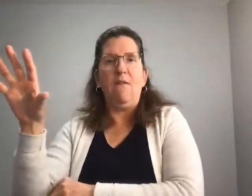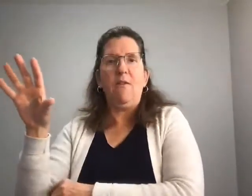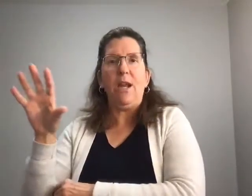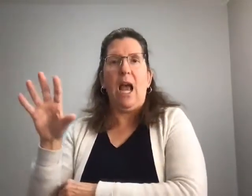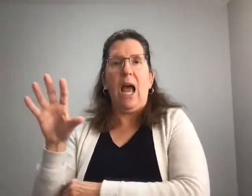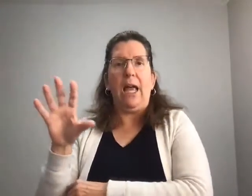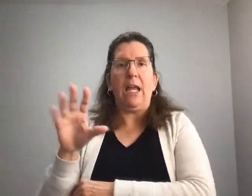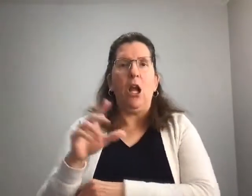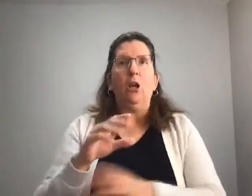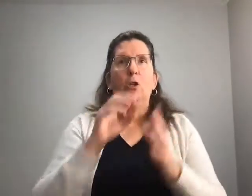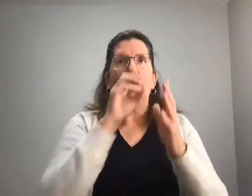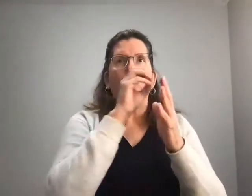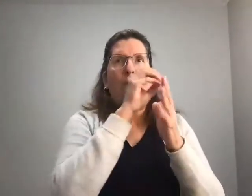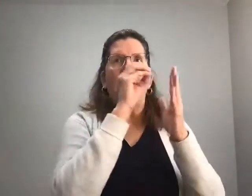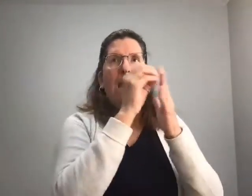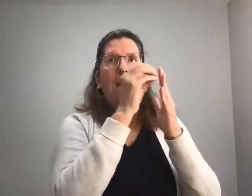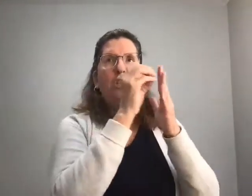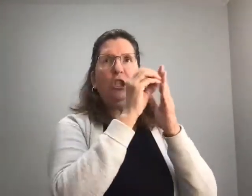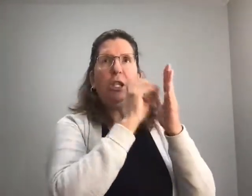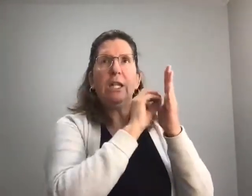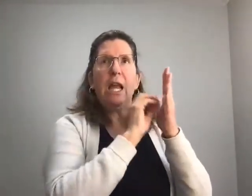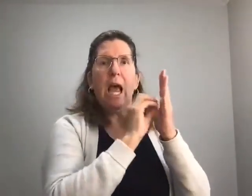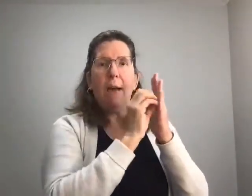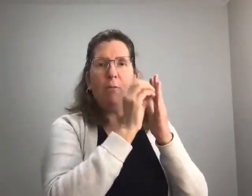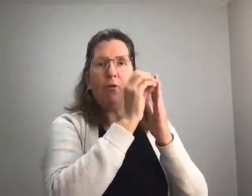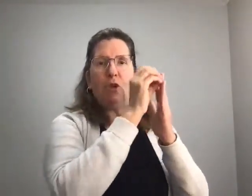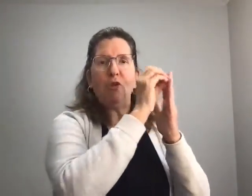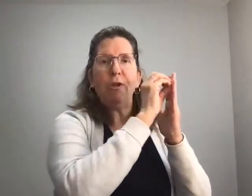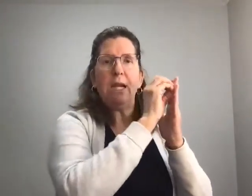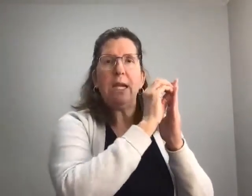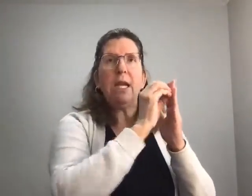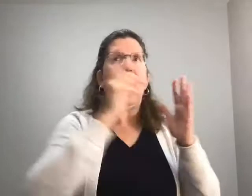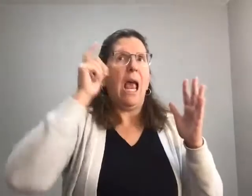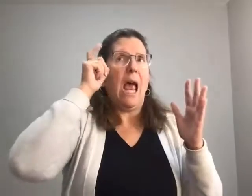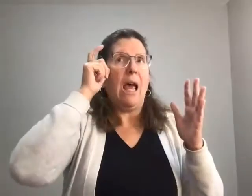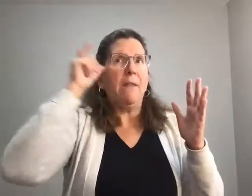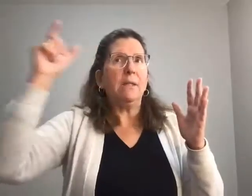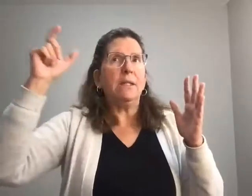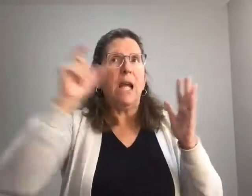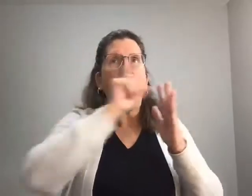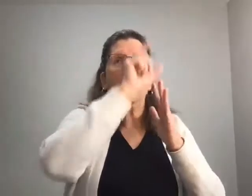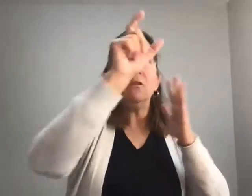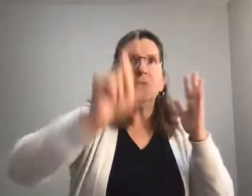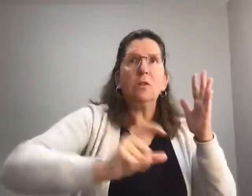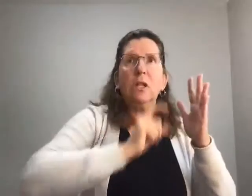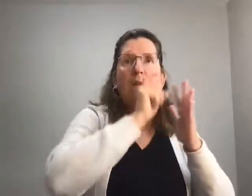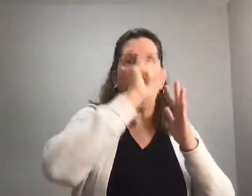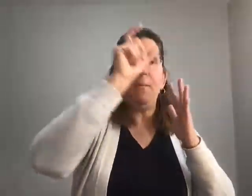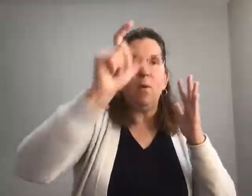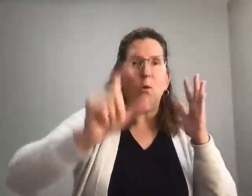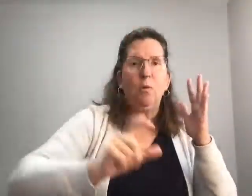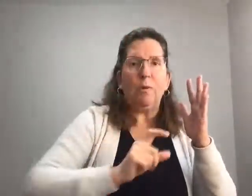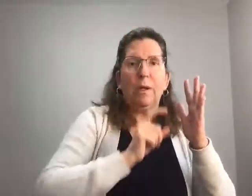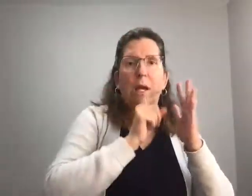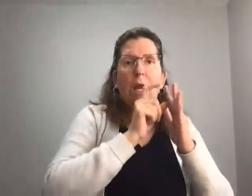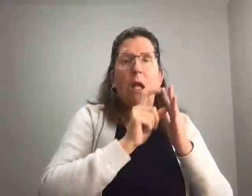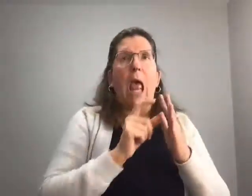every eye, to the ancient apple tree and the cycles of the moon. And